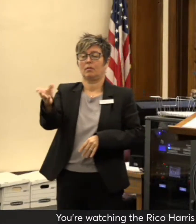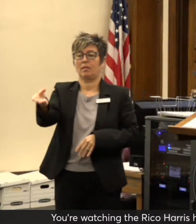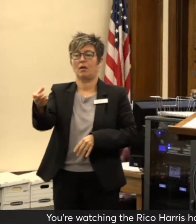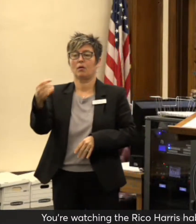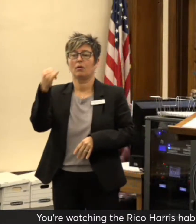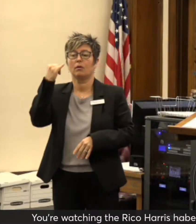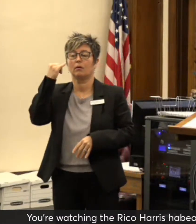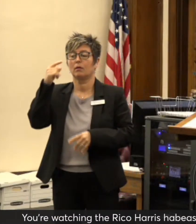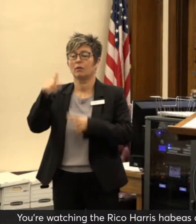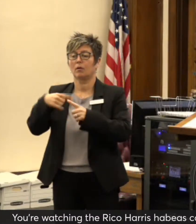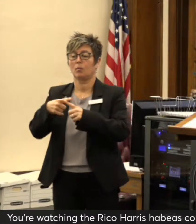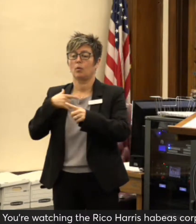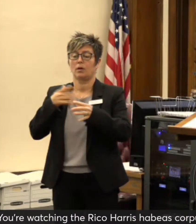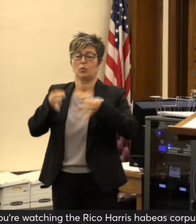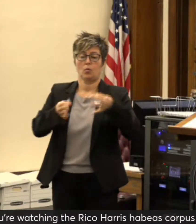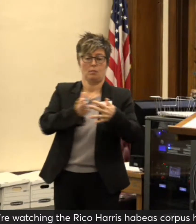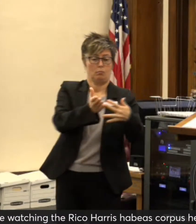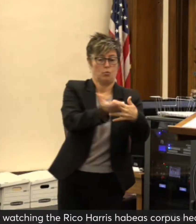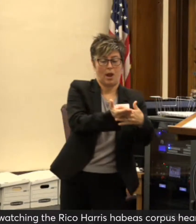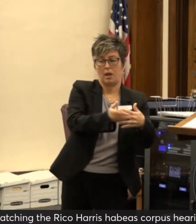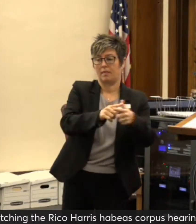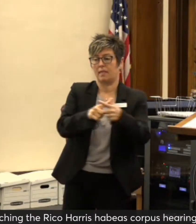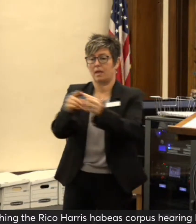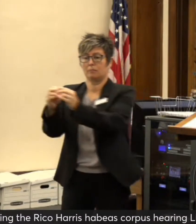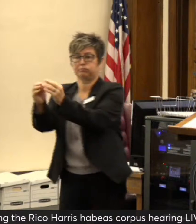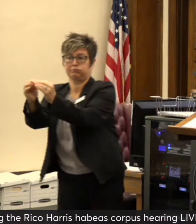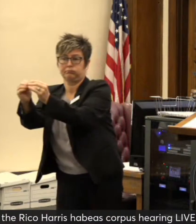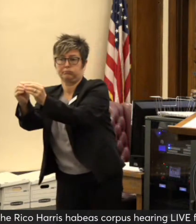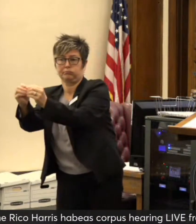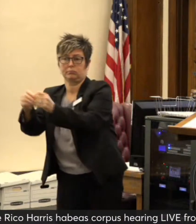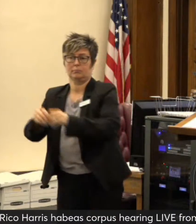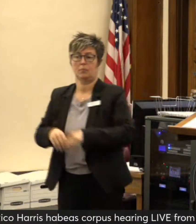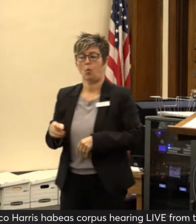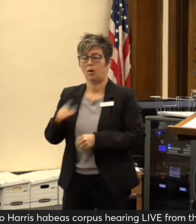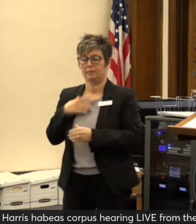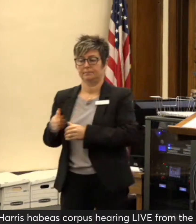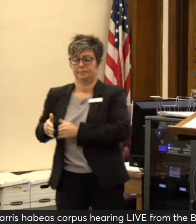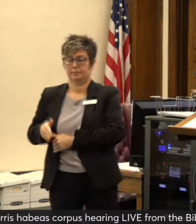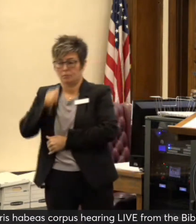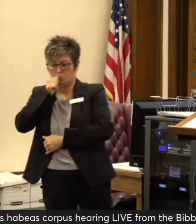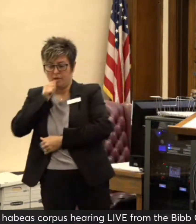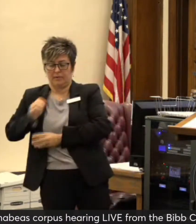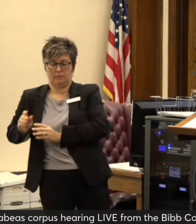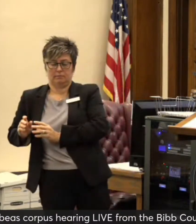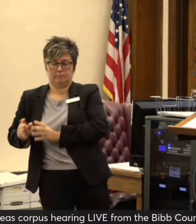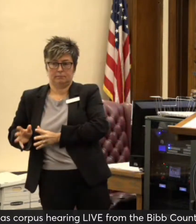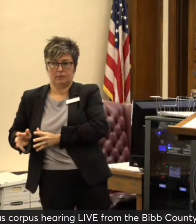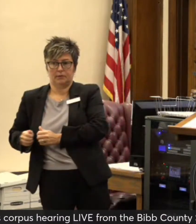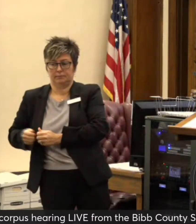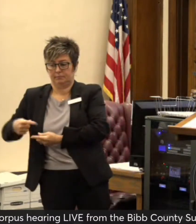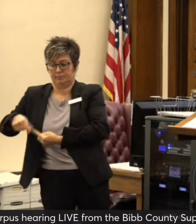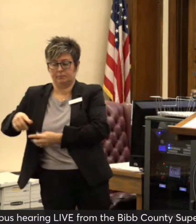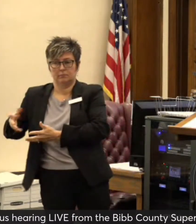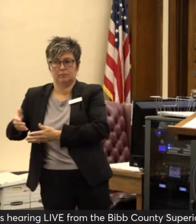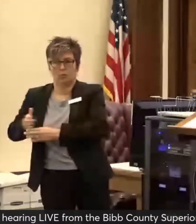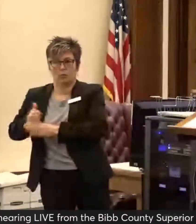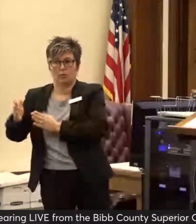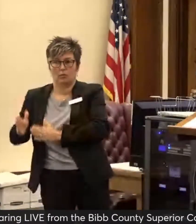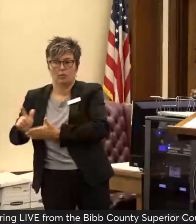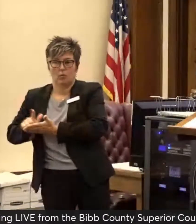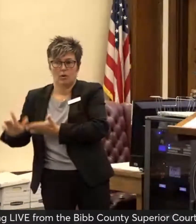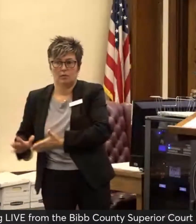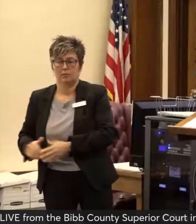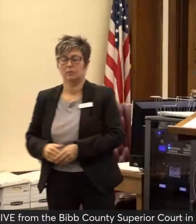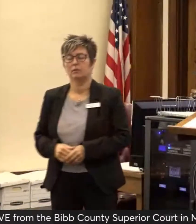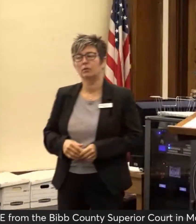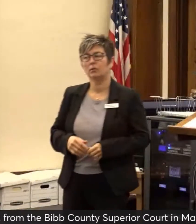any side conversation between themselves and their attorney. And so that was something you just said that you